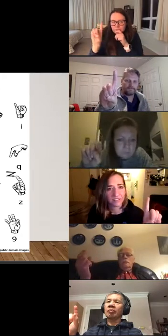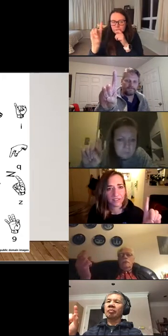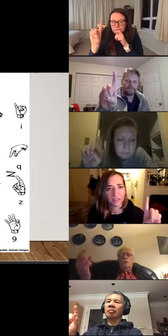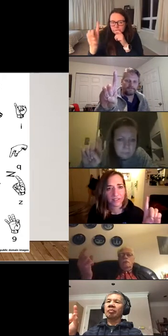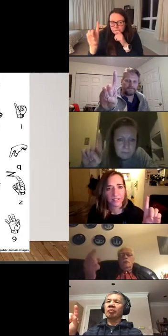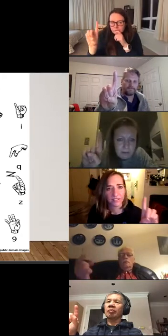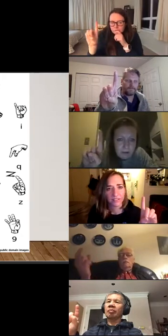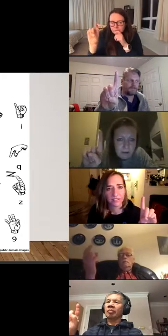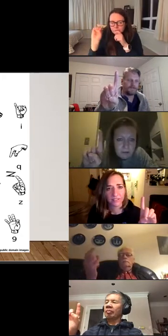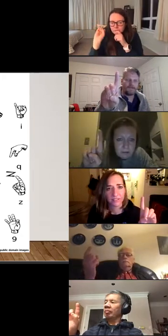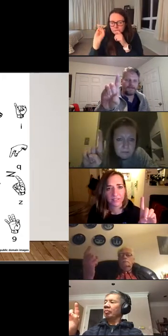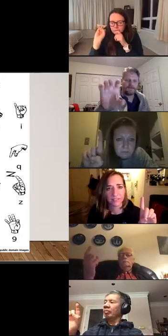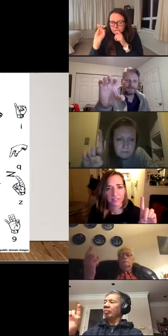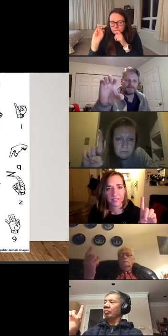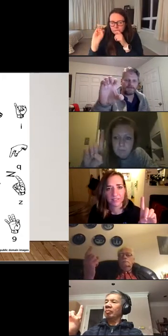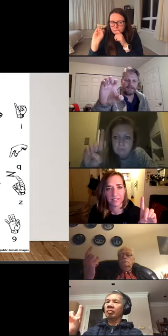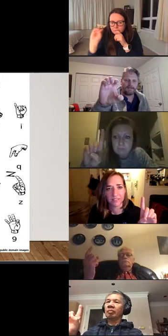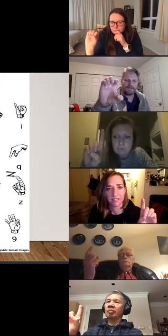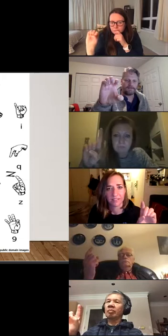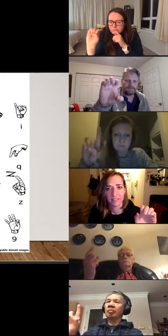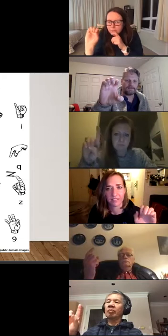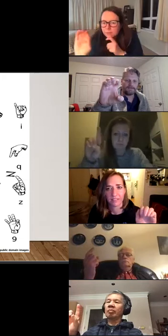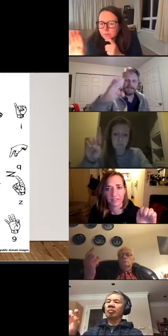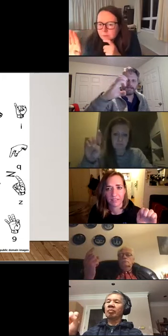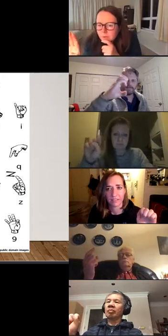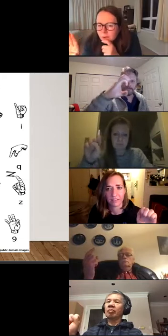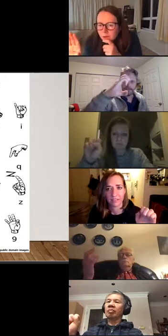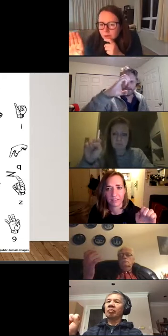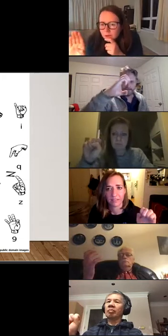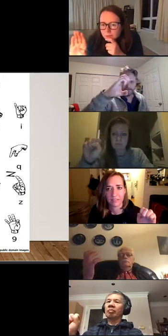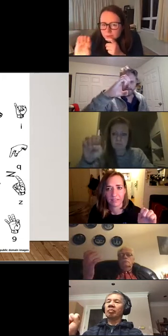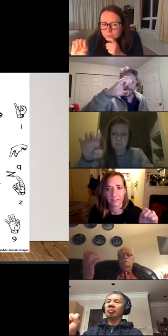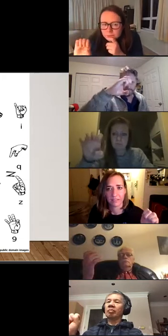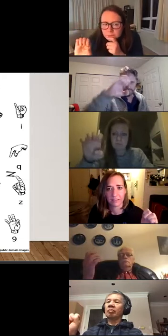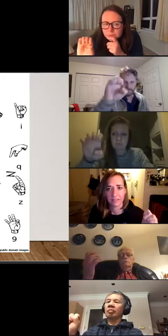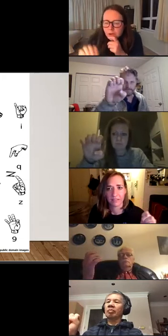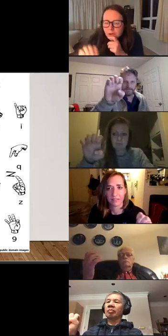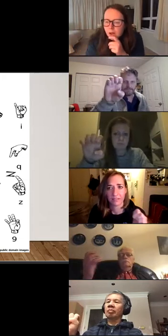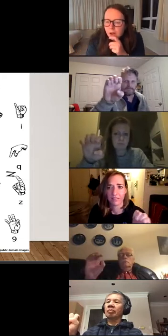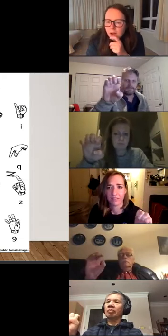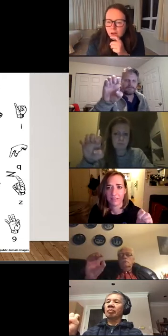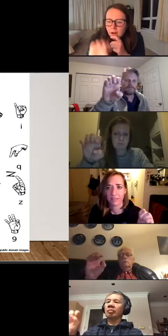you go. Okay, E, scrunch everything up. It looks like an E if you look at it sideways.